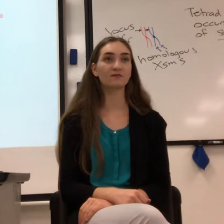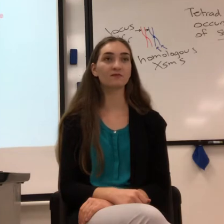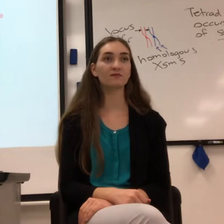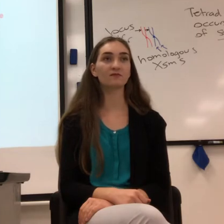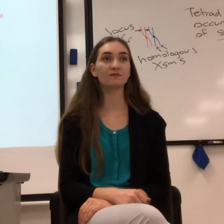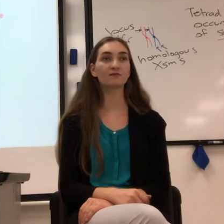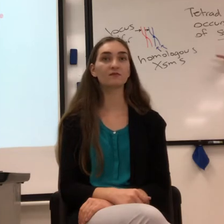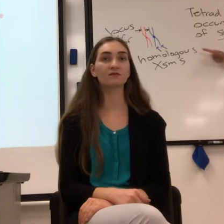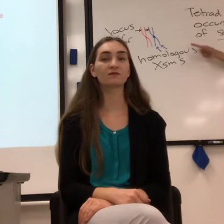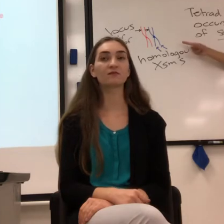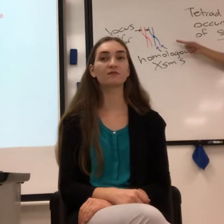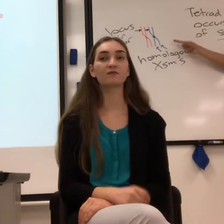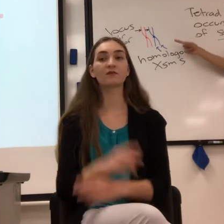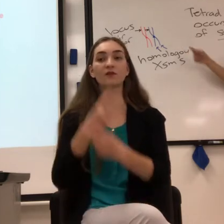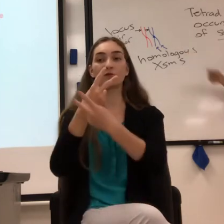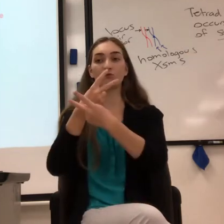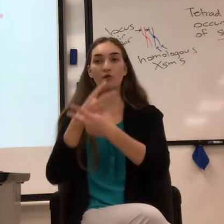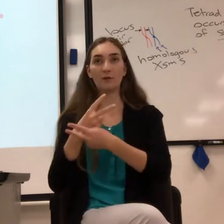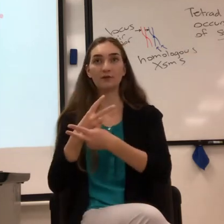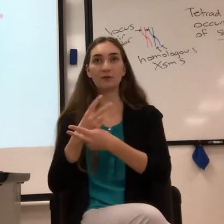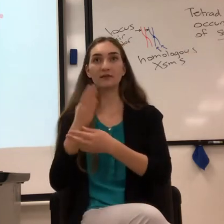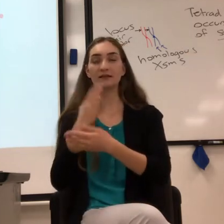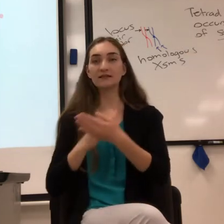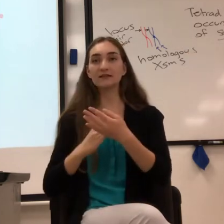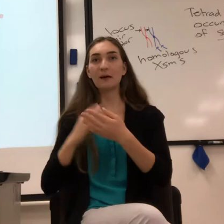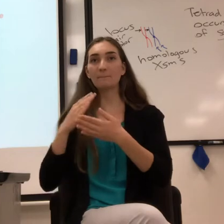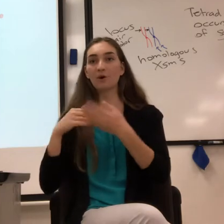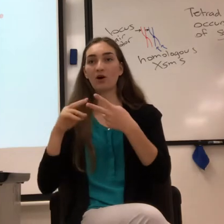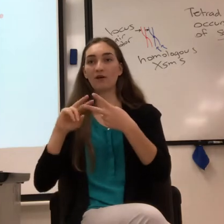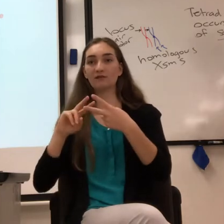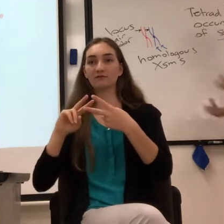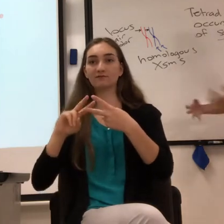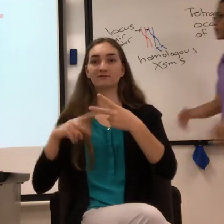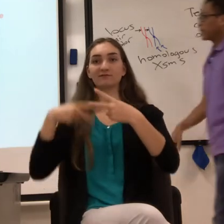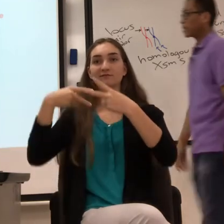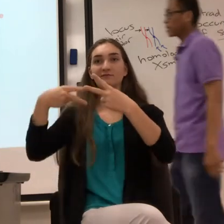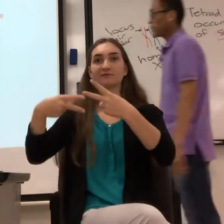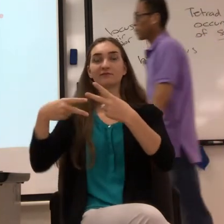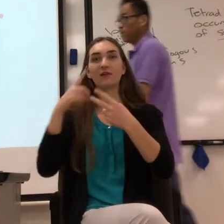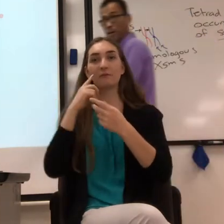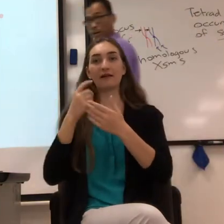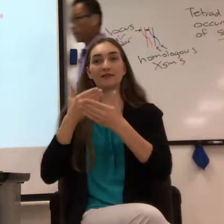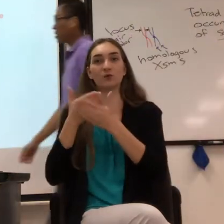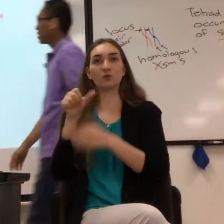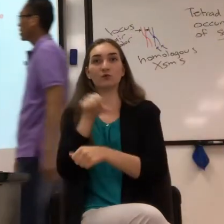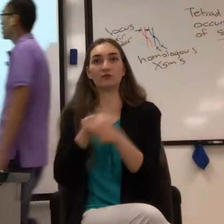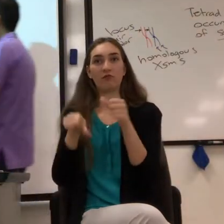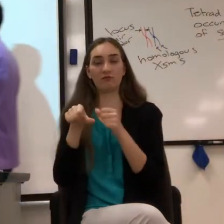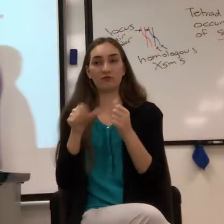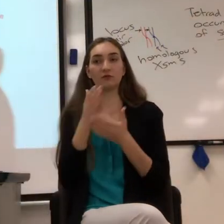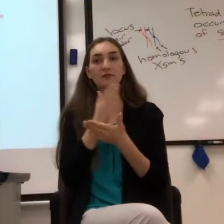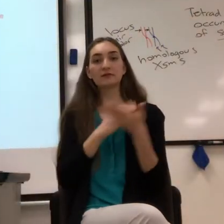Parts switch because they get close to each other. So you get some genetic variability.